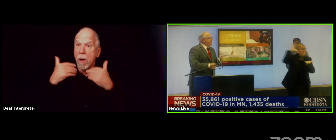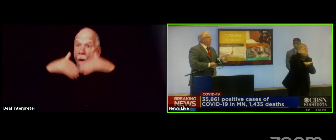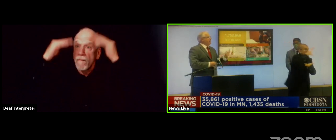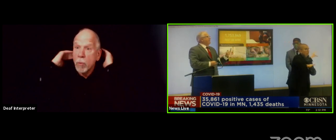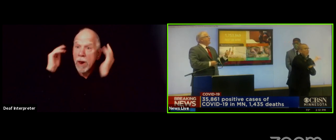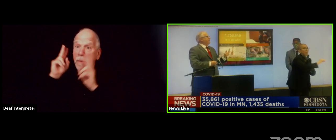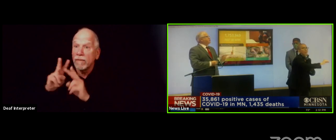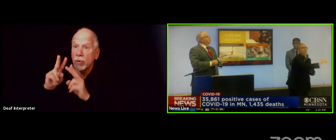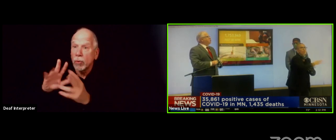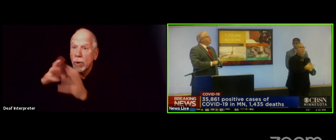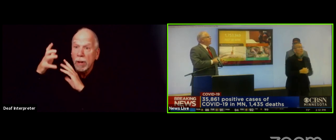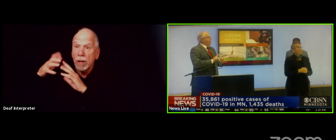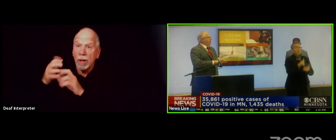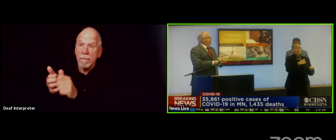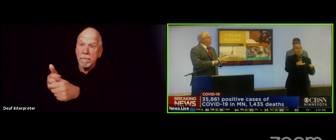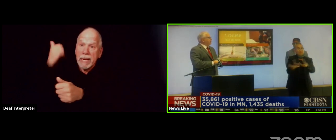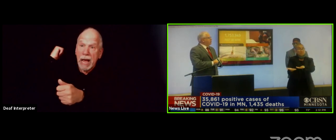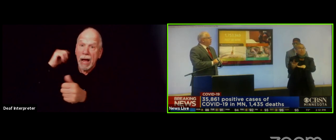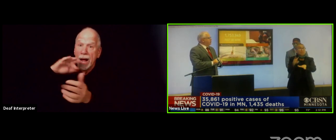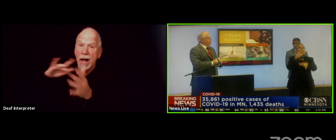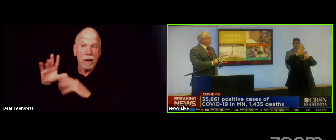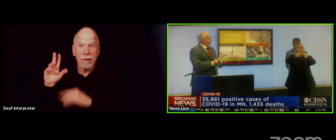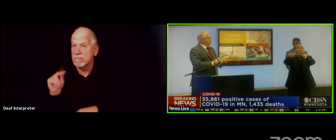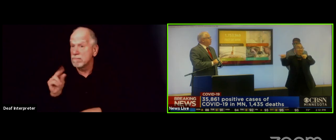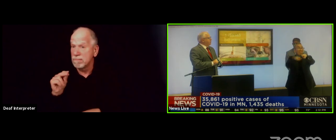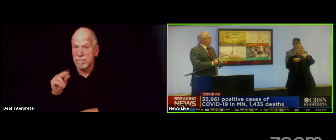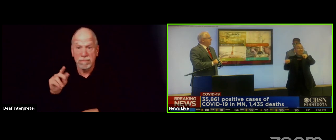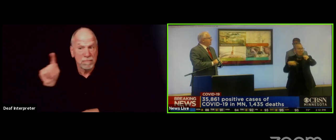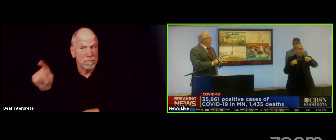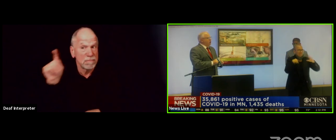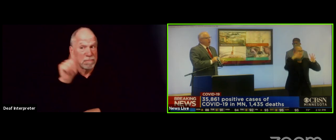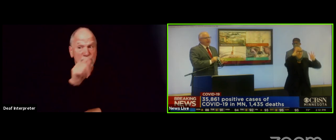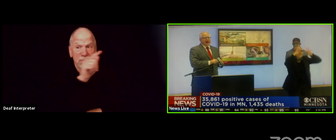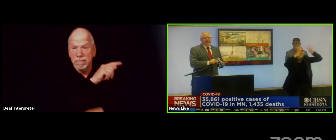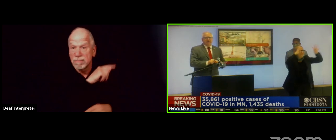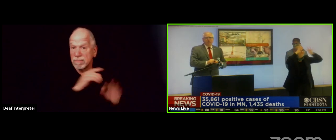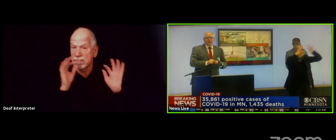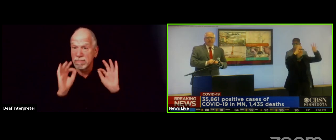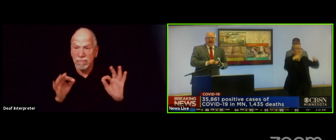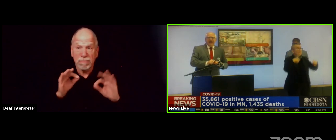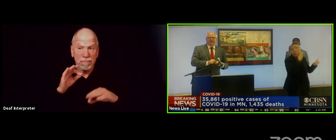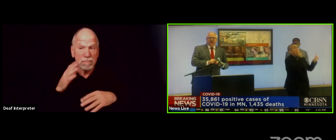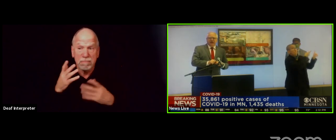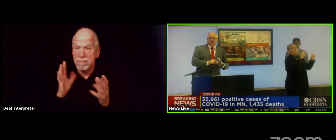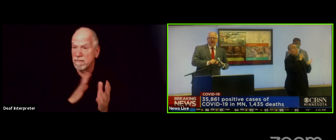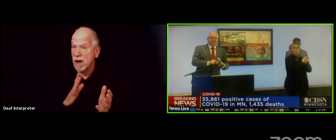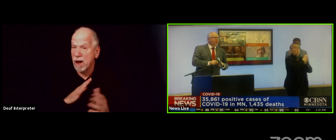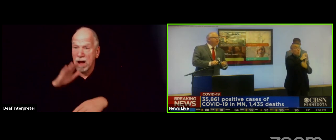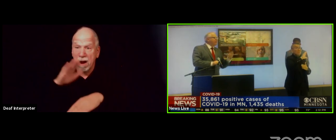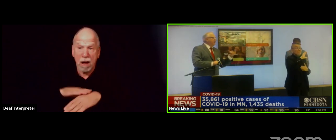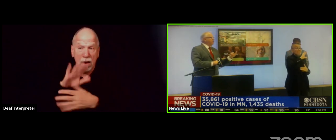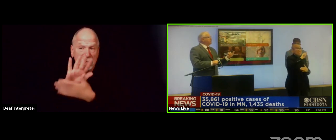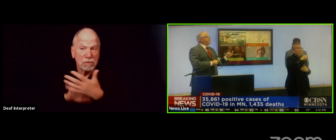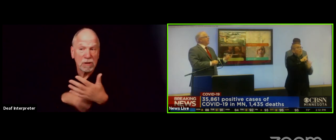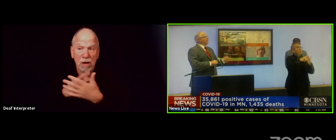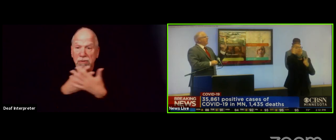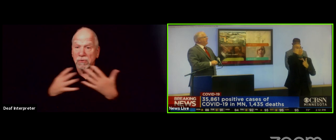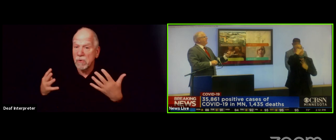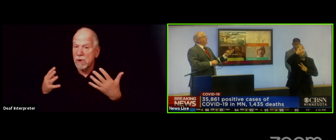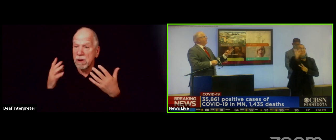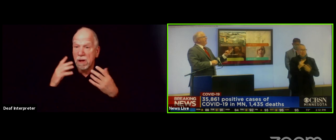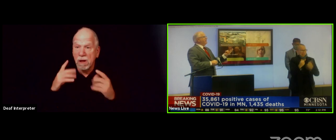The idea that Minnesotans would pile up as we started to see in New York or Italy, or the idea that we would not have the care sites, both from a health perspective